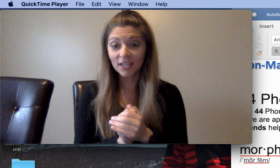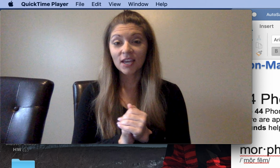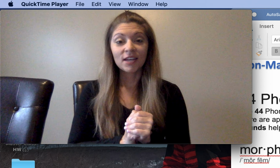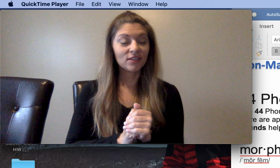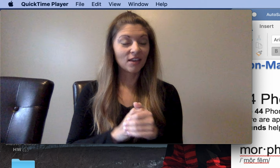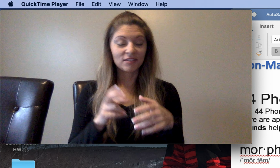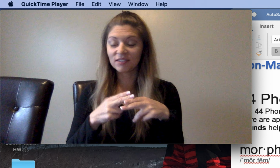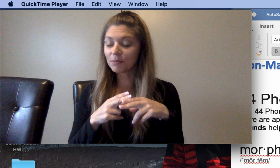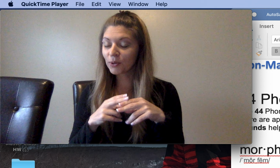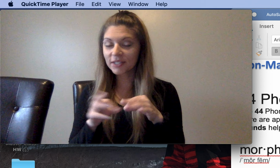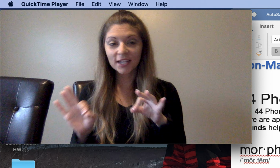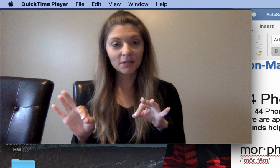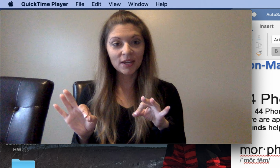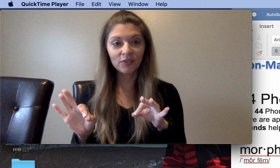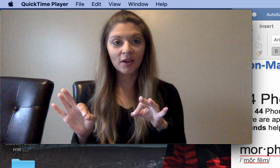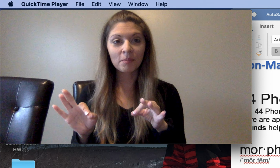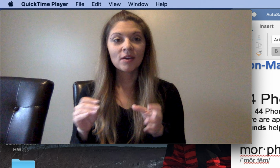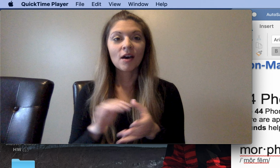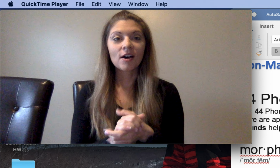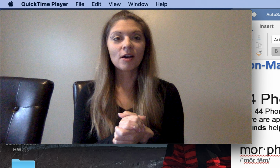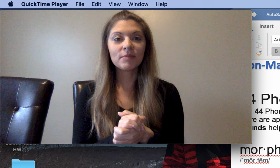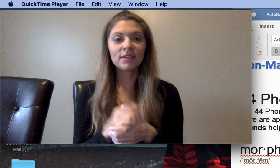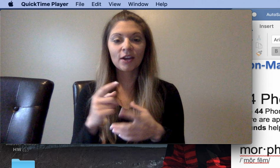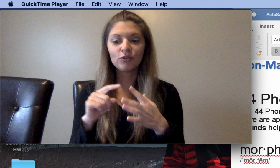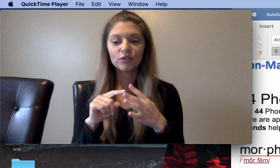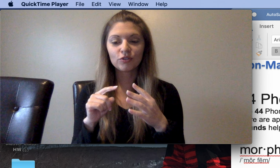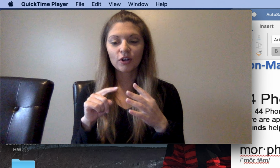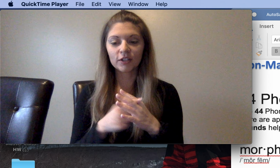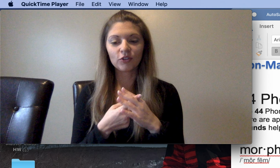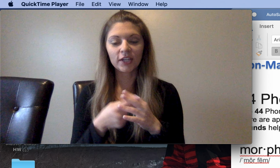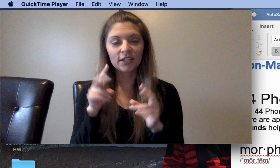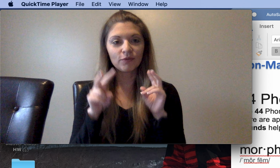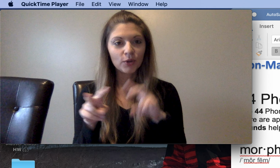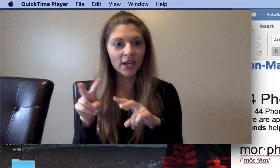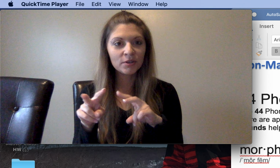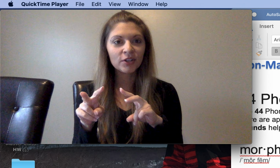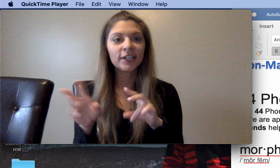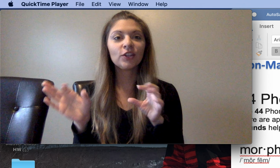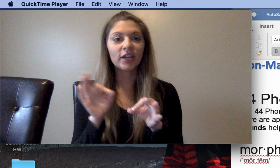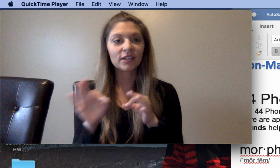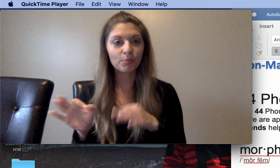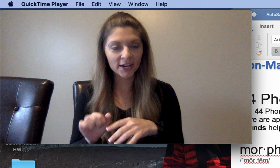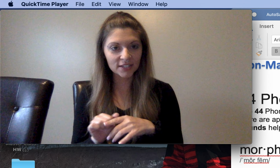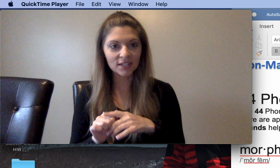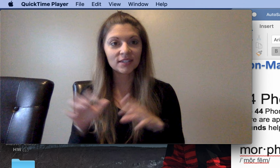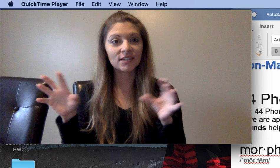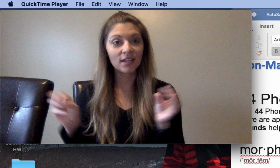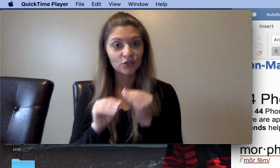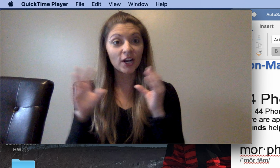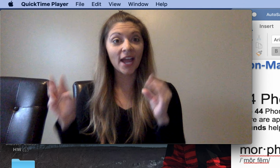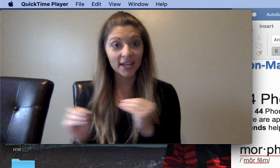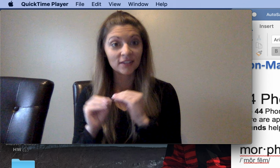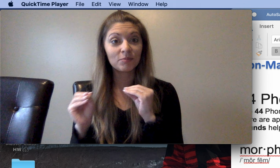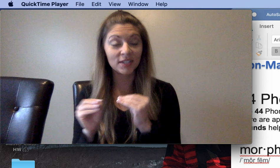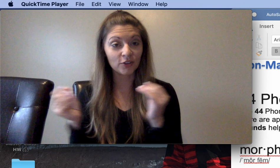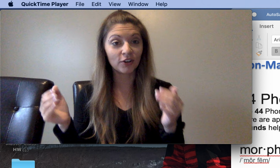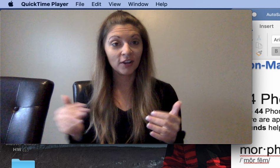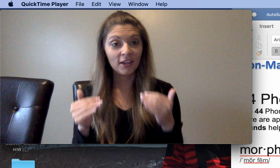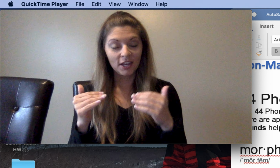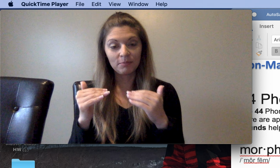basics. As simple as I can make them. And now you can start looking at the vocabulary, looking at the practice sentences, and start adding